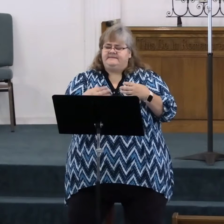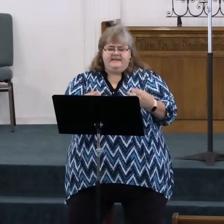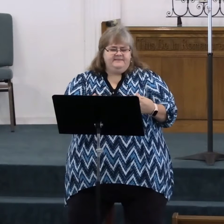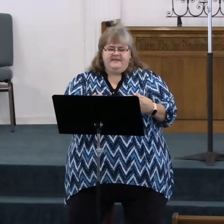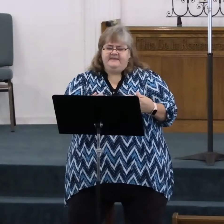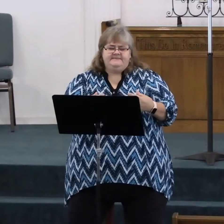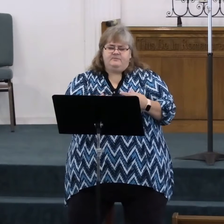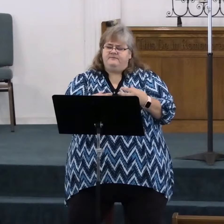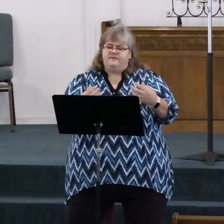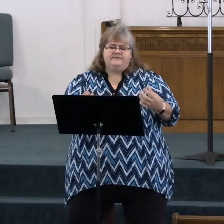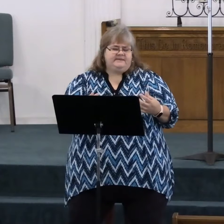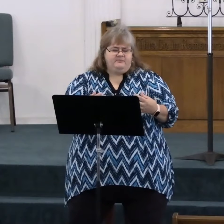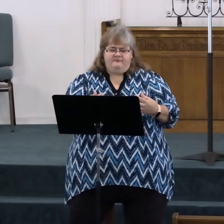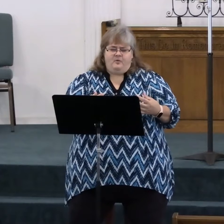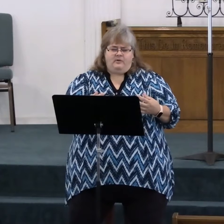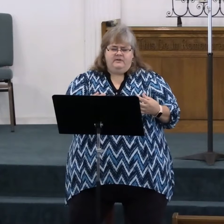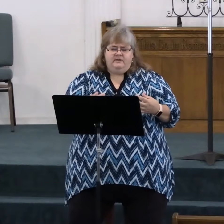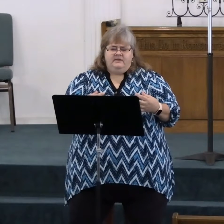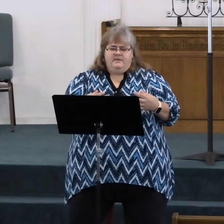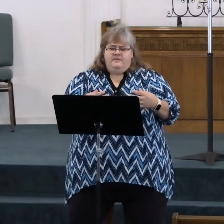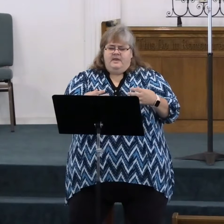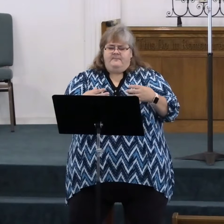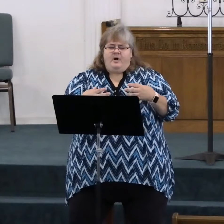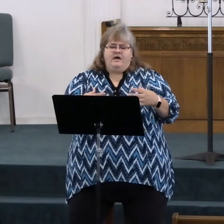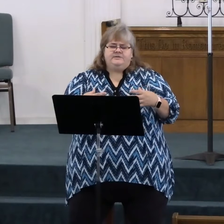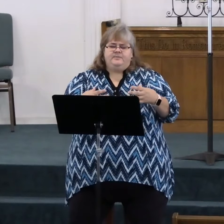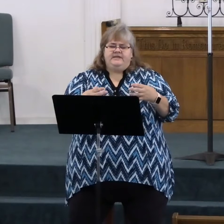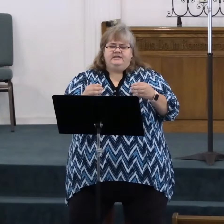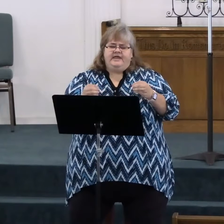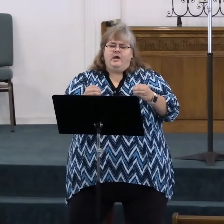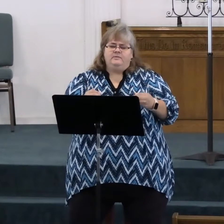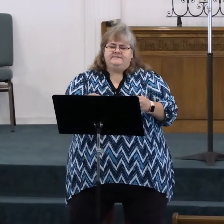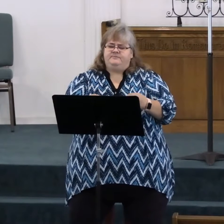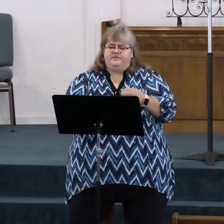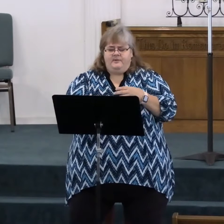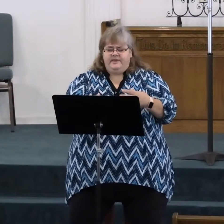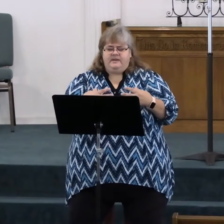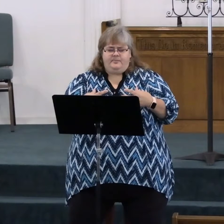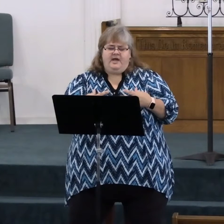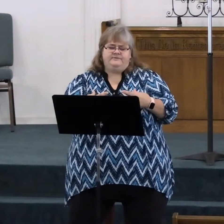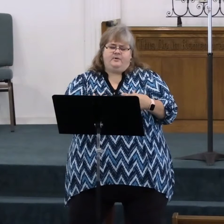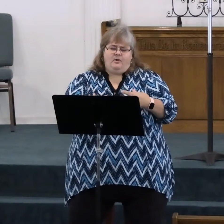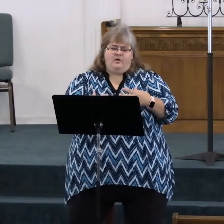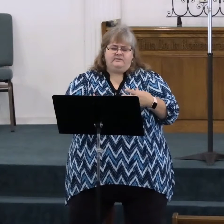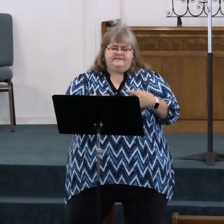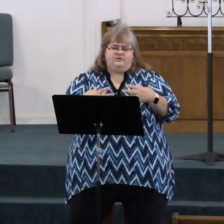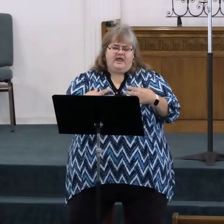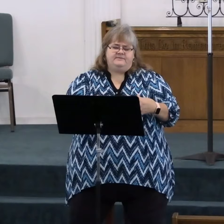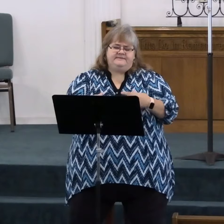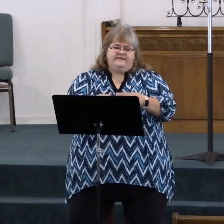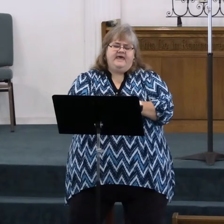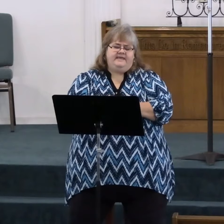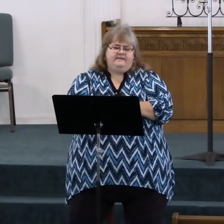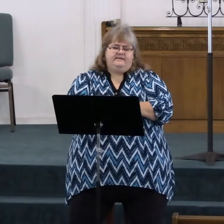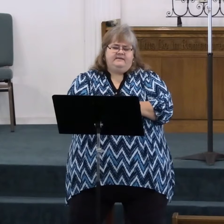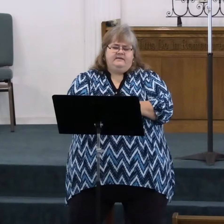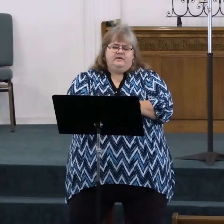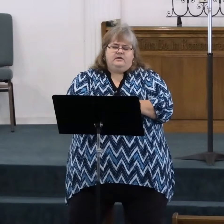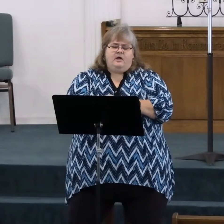see things that we've never seen before and possibly lay hold to something that we can apply to our hearts and our lives today. God,